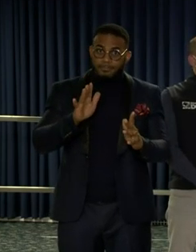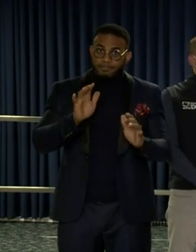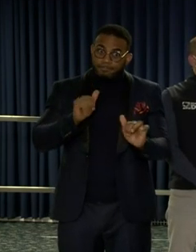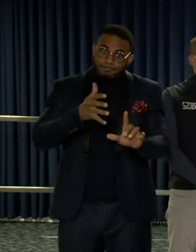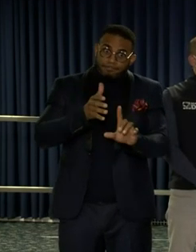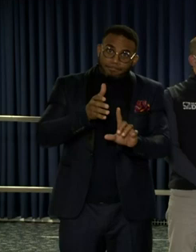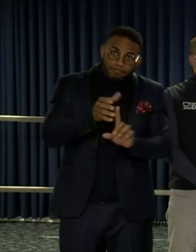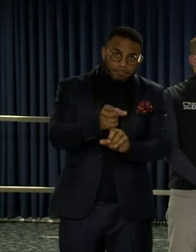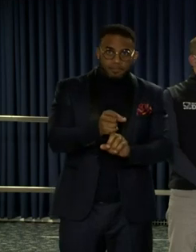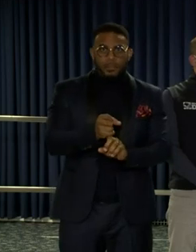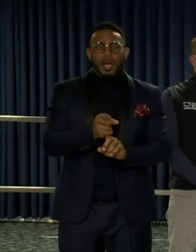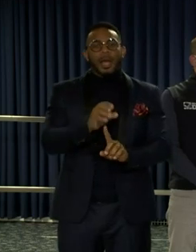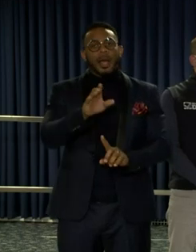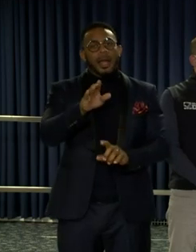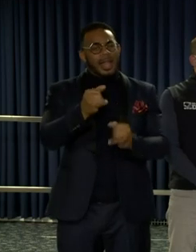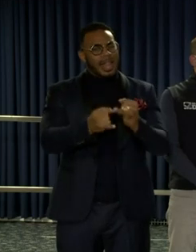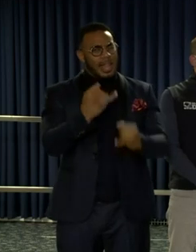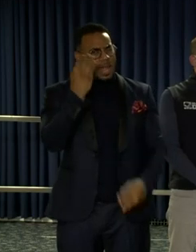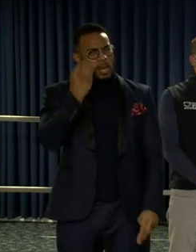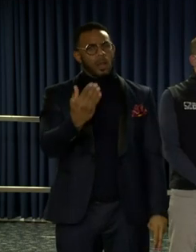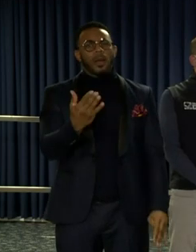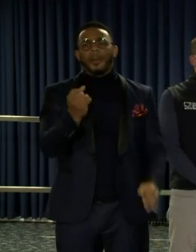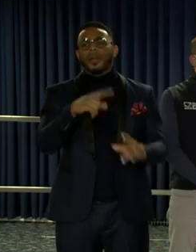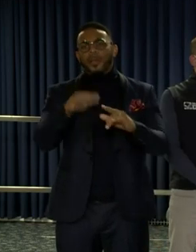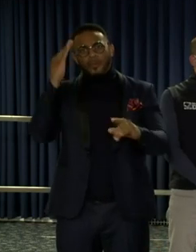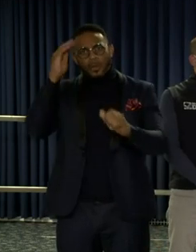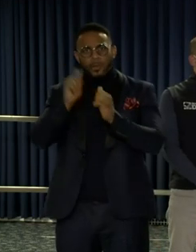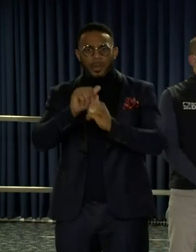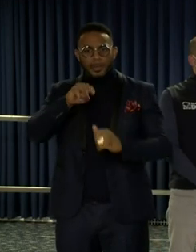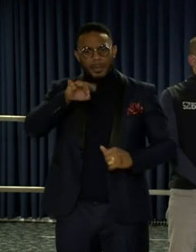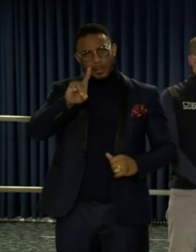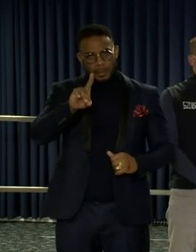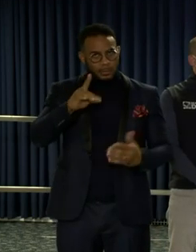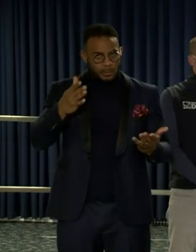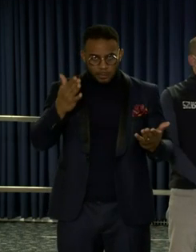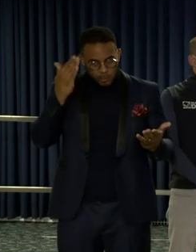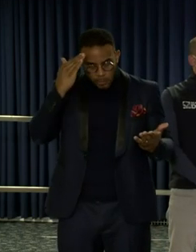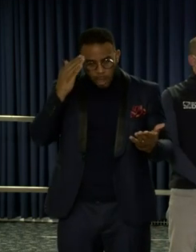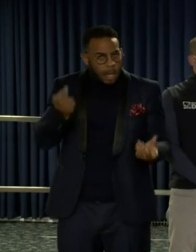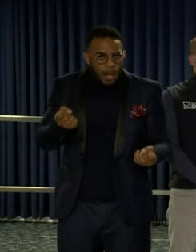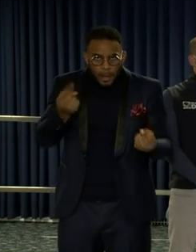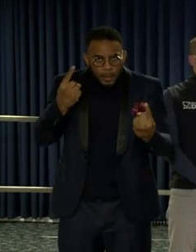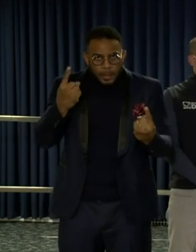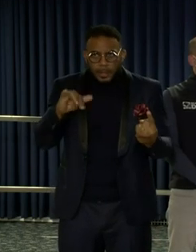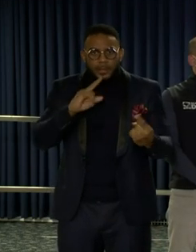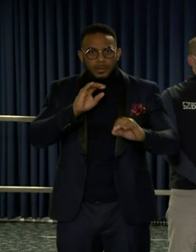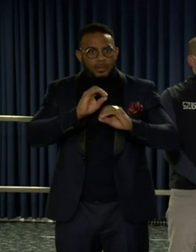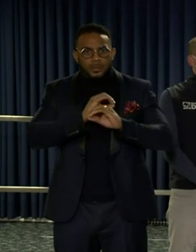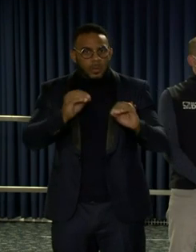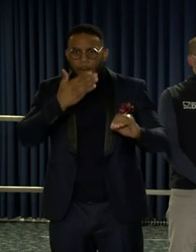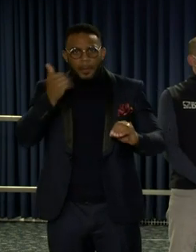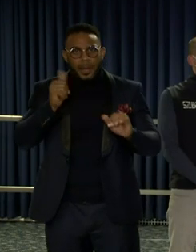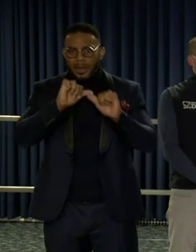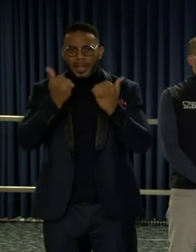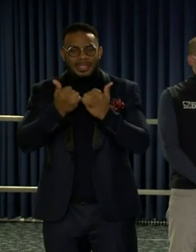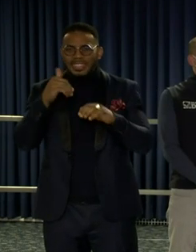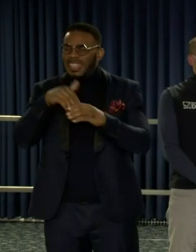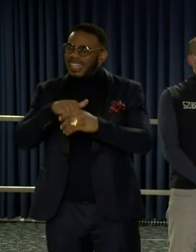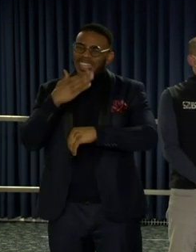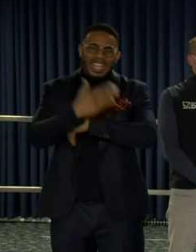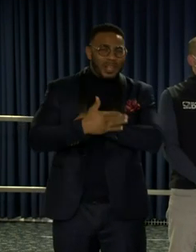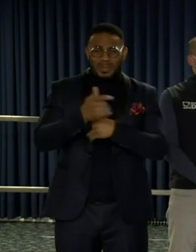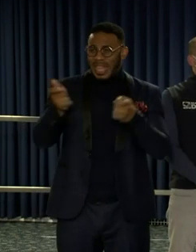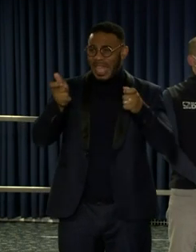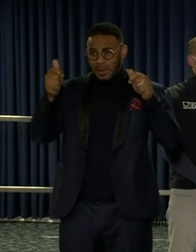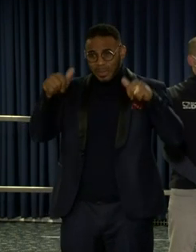arrest. Lastly, I know that many of you are familiar with the Metropolitan Police Department. Understand that there is no better agency in the country